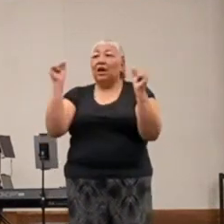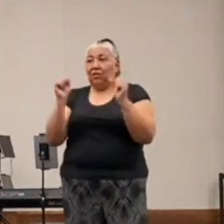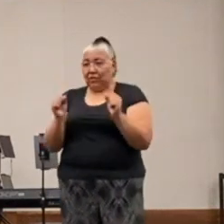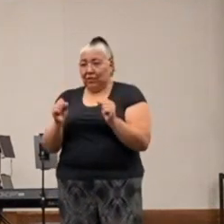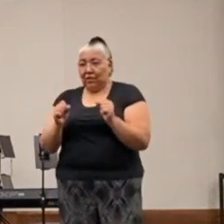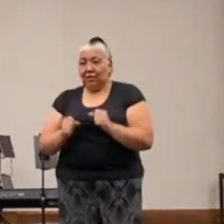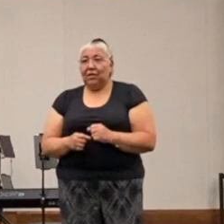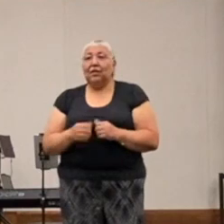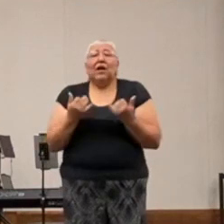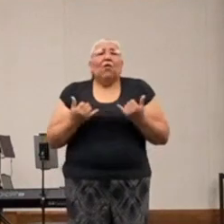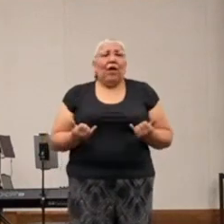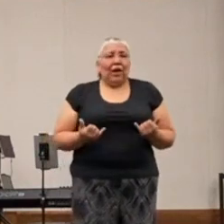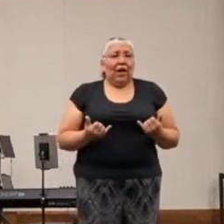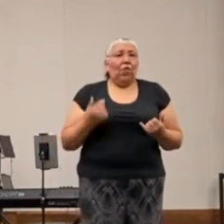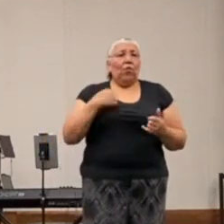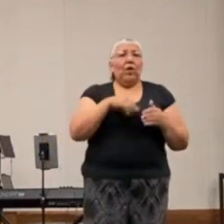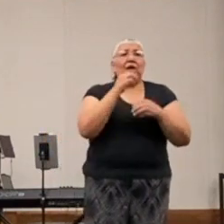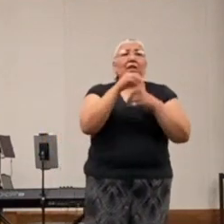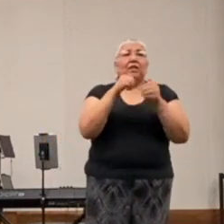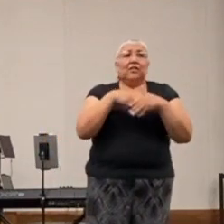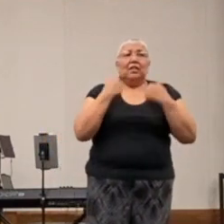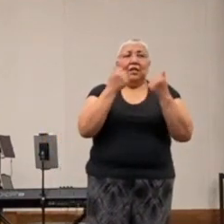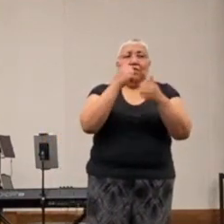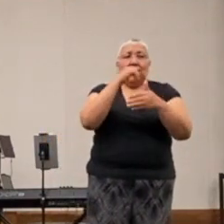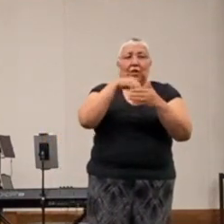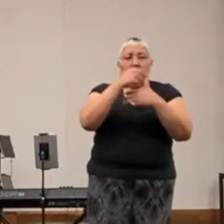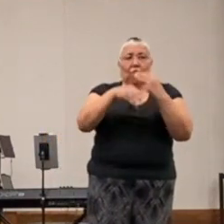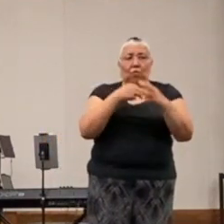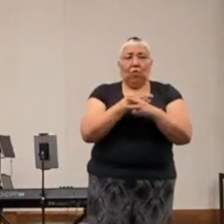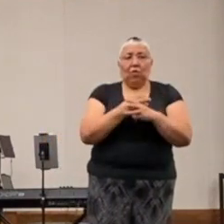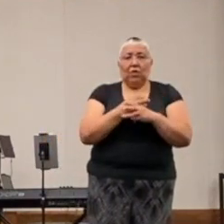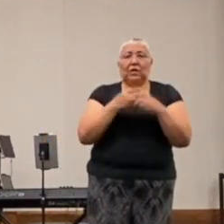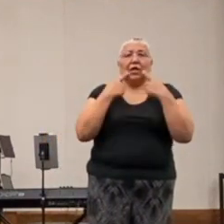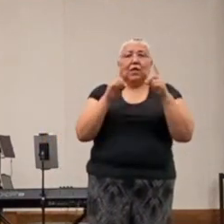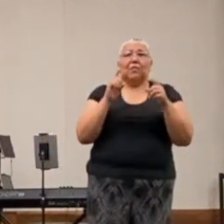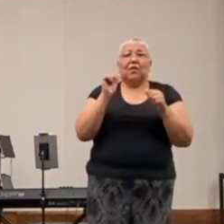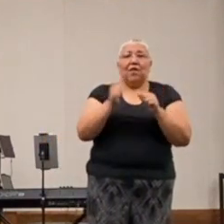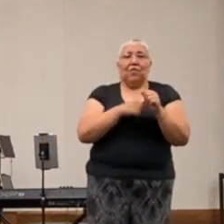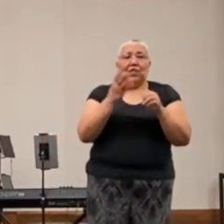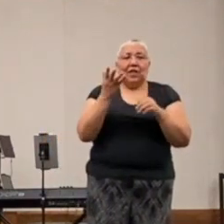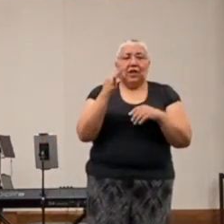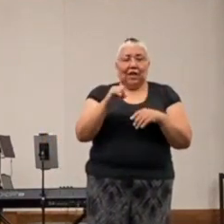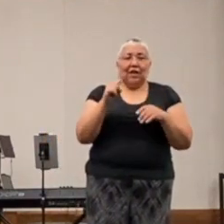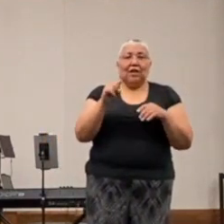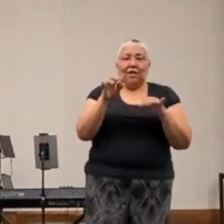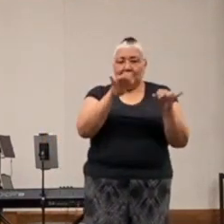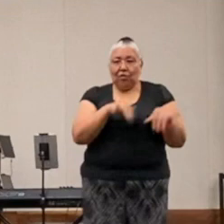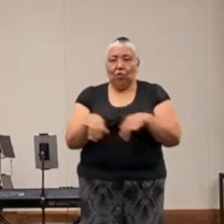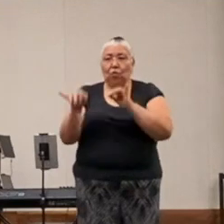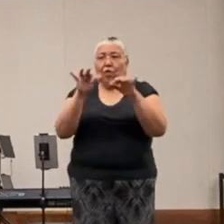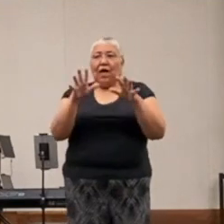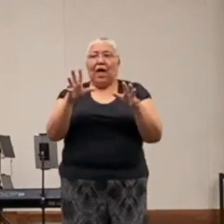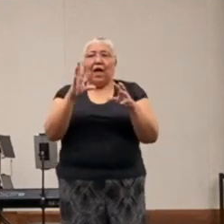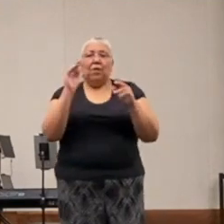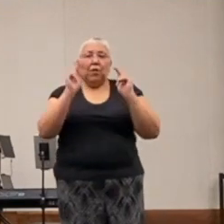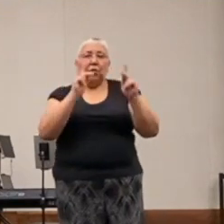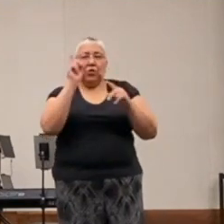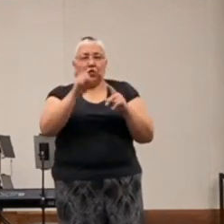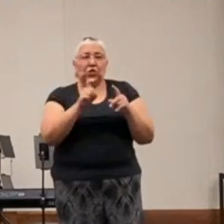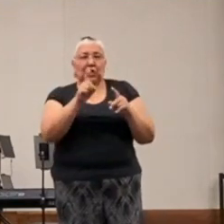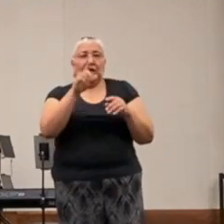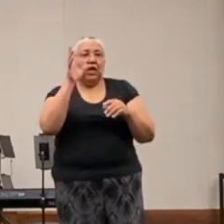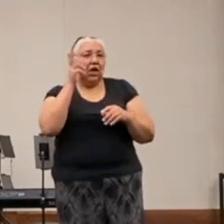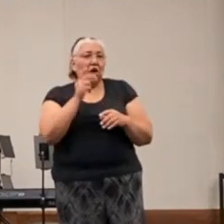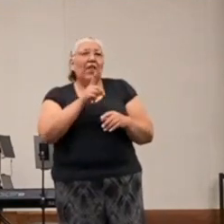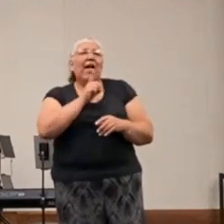You see, right now, we live in a world that claims everything is relative. And people ought to be able to hear the absolute